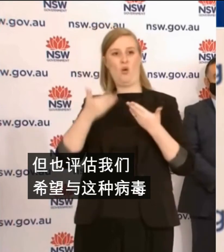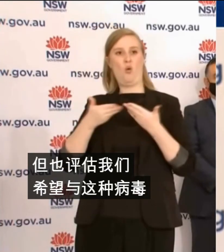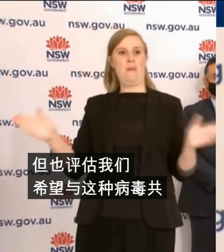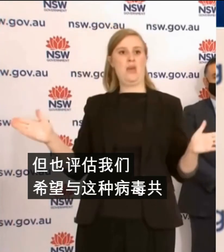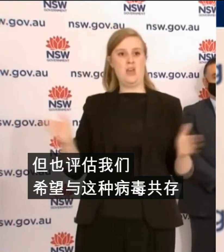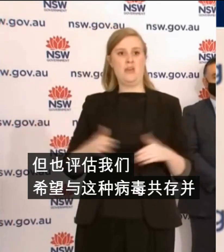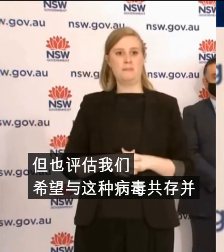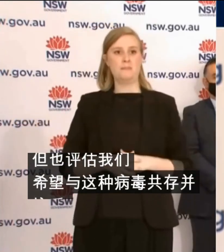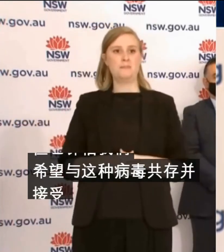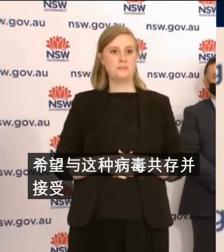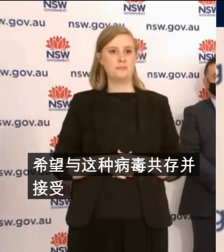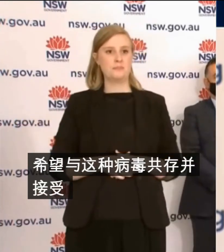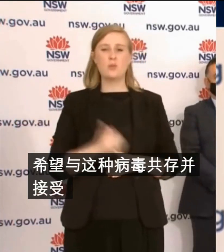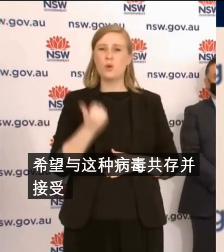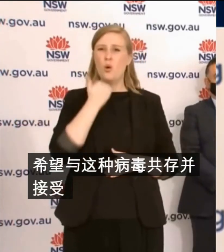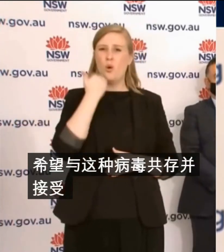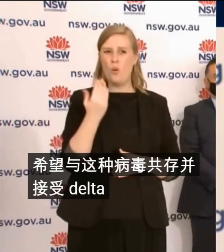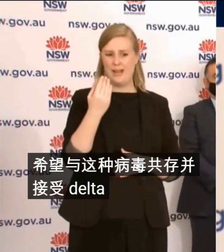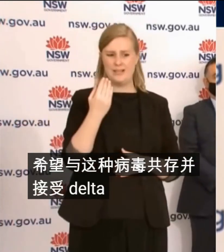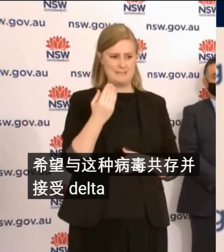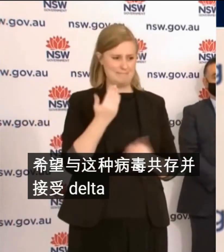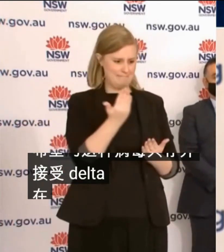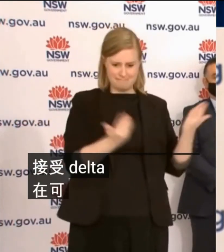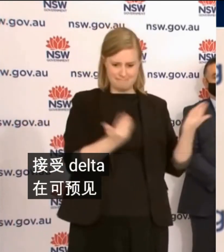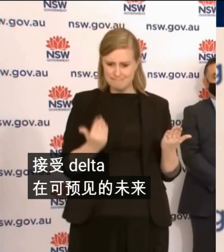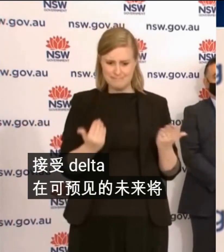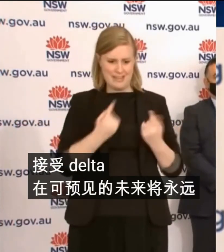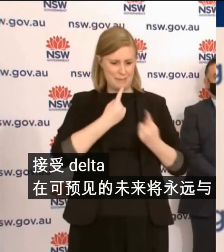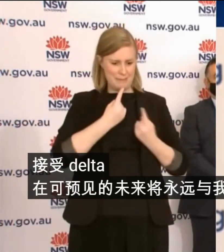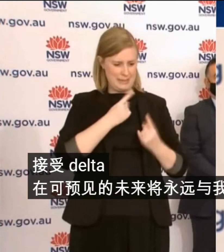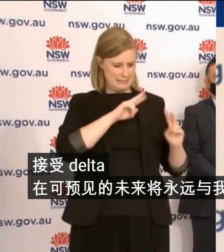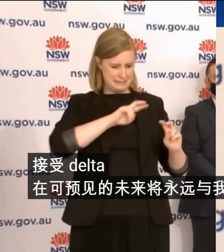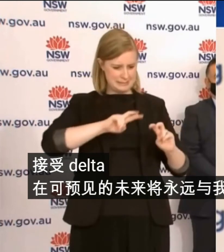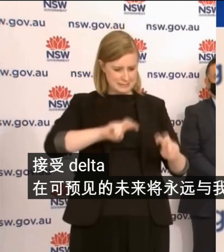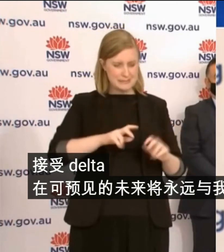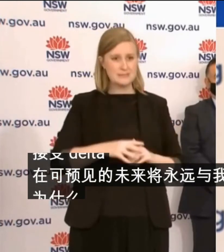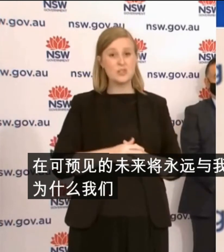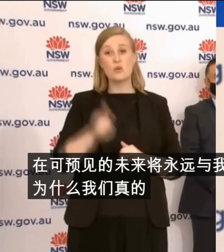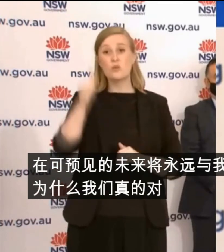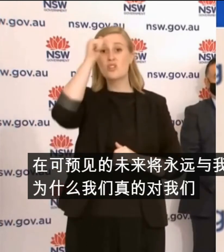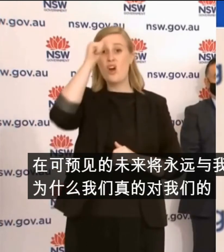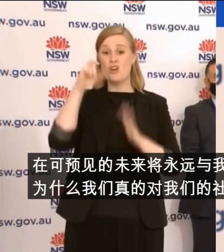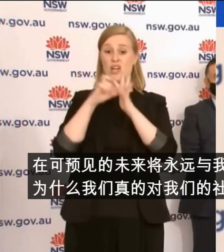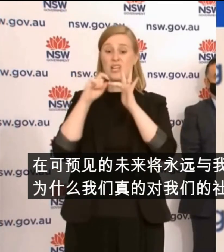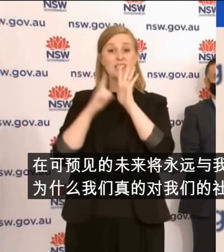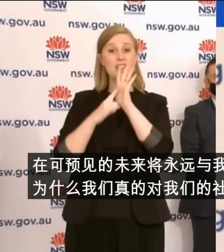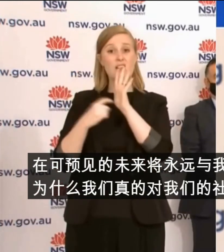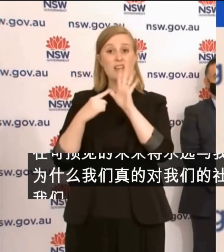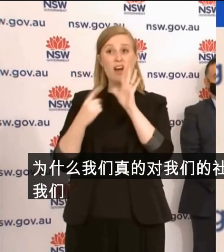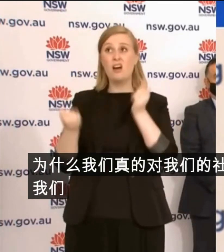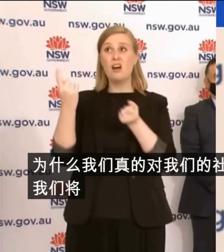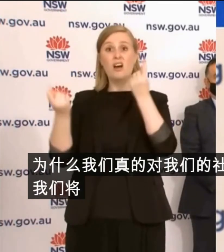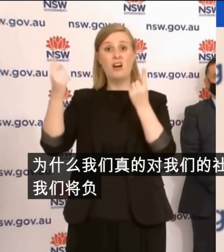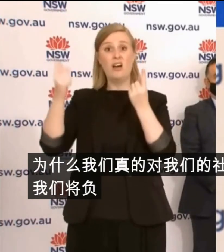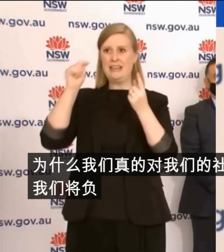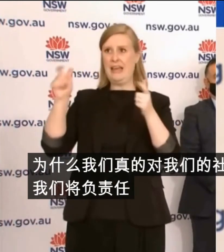live with this virus and accept that Delta will always be with us for the foreseeable future anyway. That's why we're really saying to our community, we